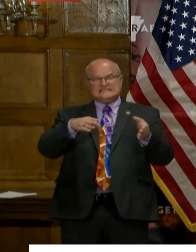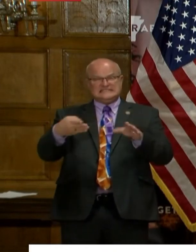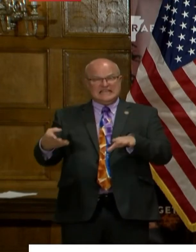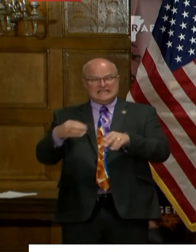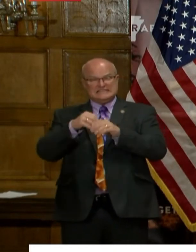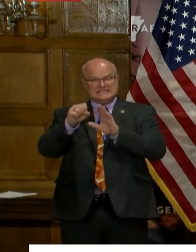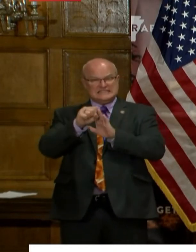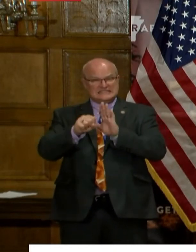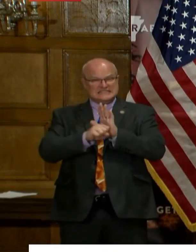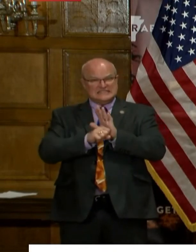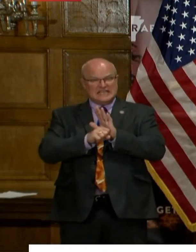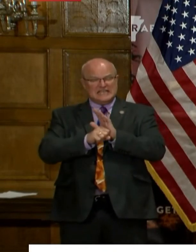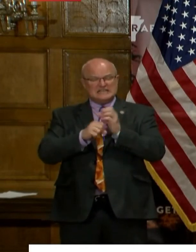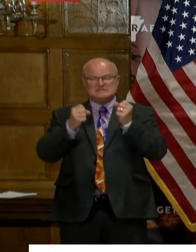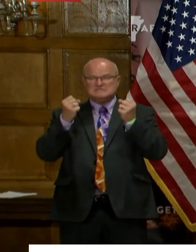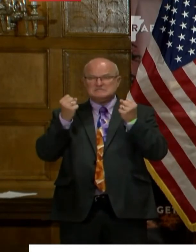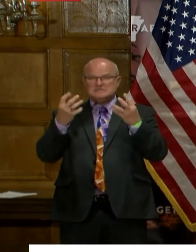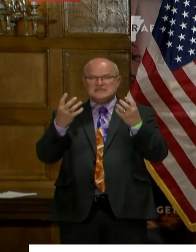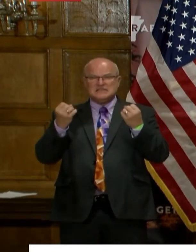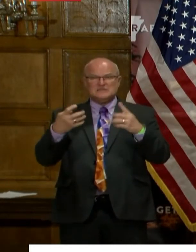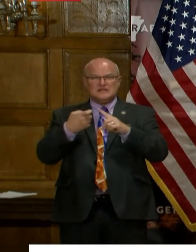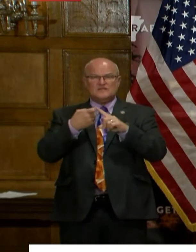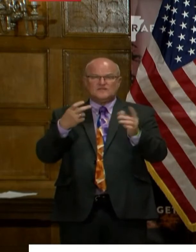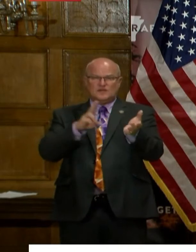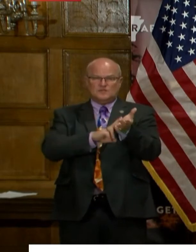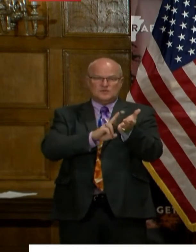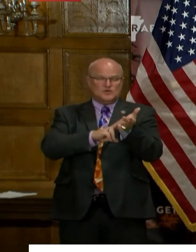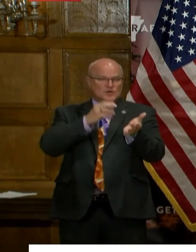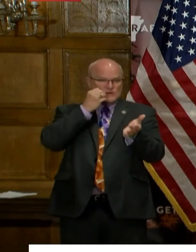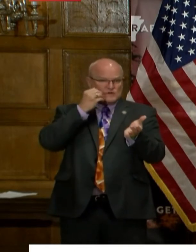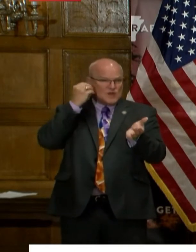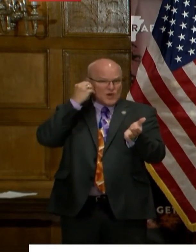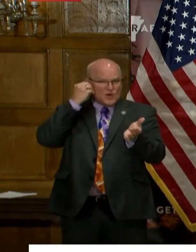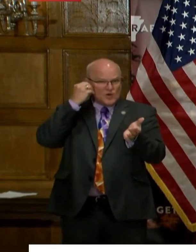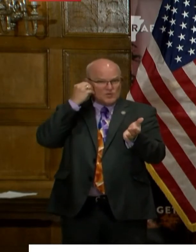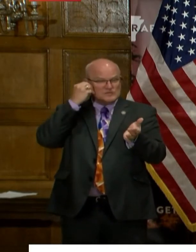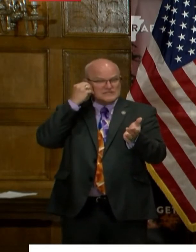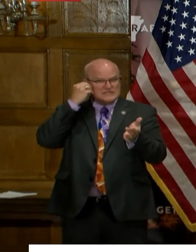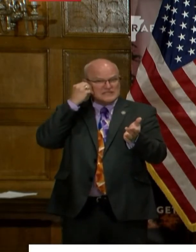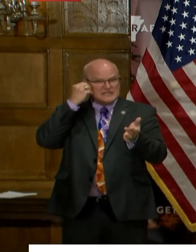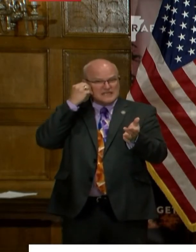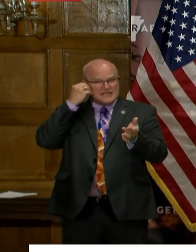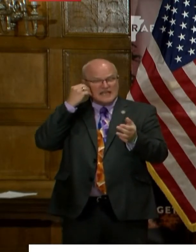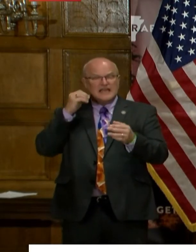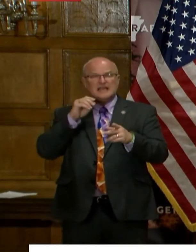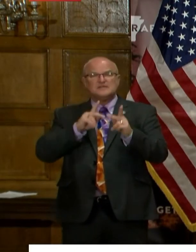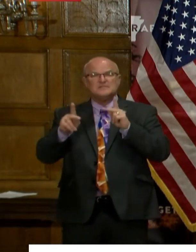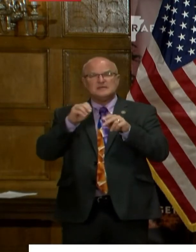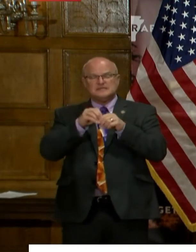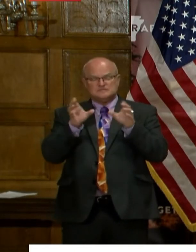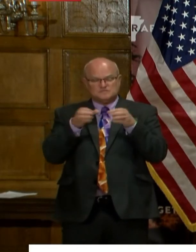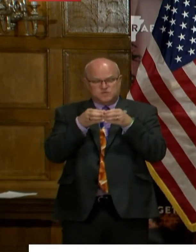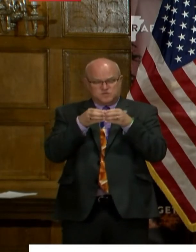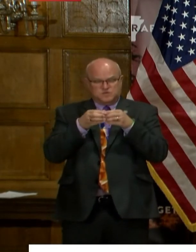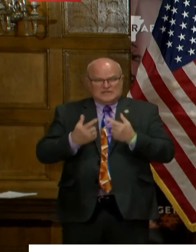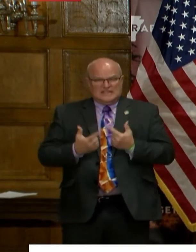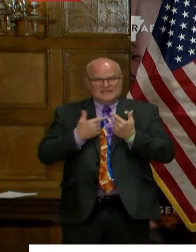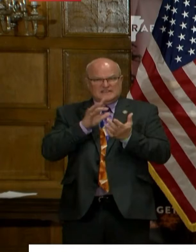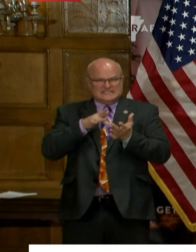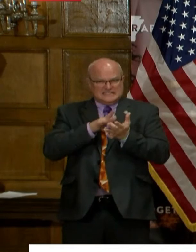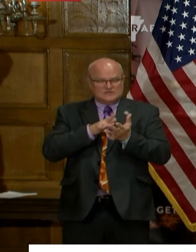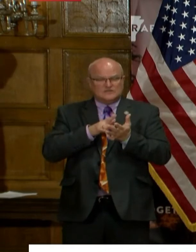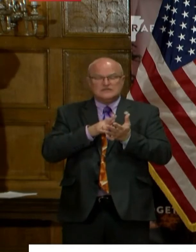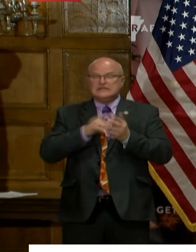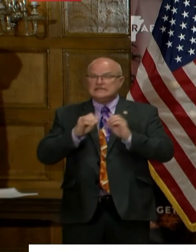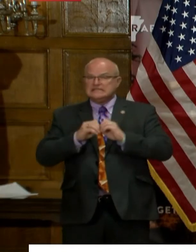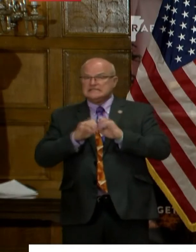the state, the majority of these cases have come from nursing homes and individuals in congregate living centers. There's